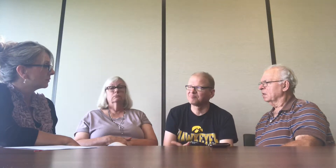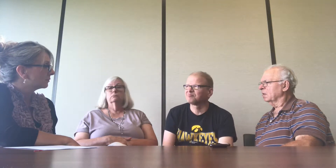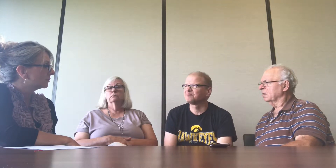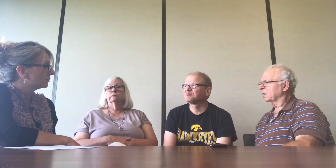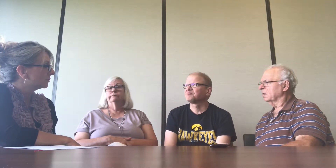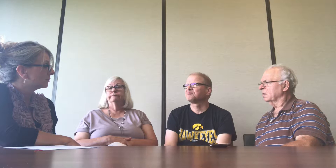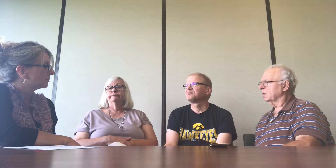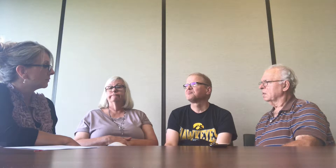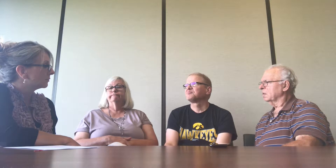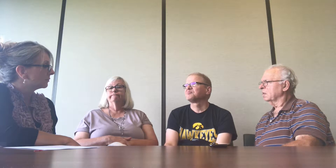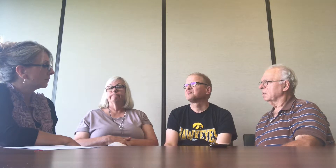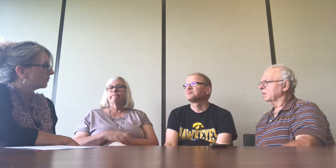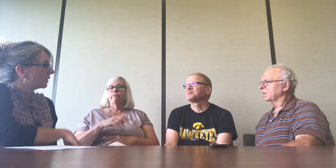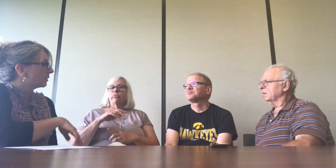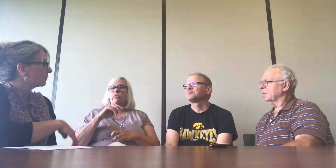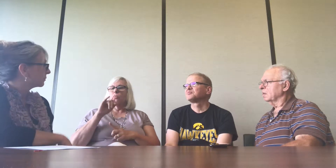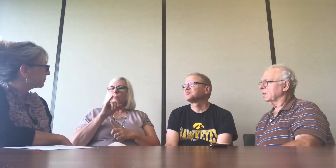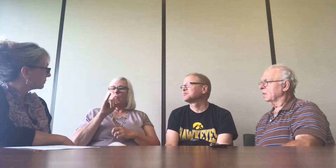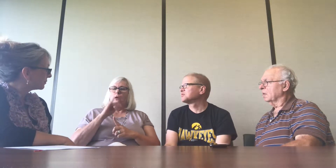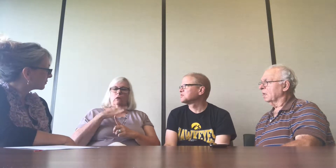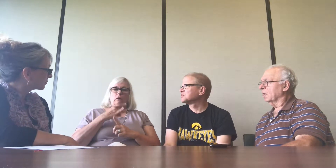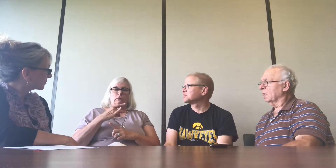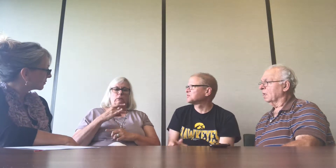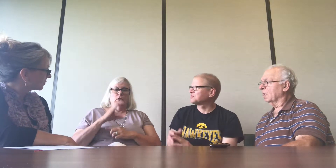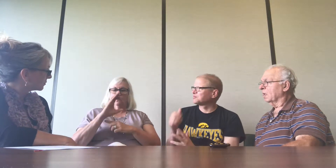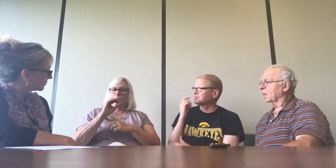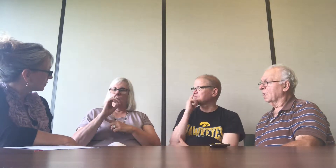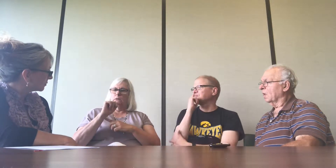overwhelmed. I tried to tell them it was their right, but they didn't want to fight it.